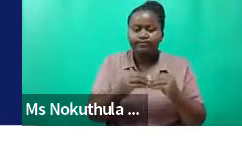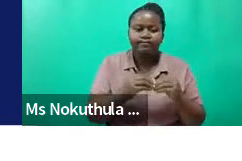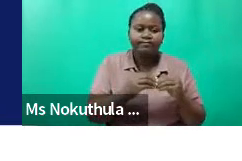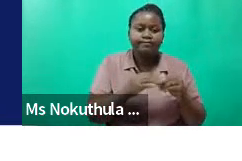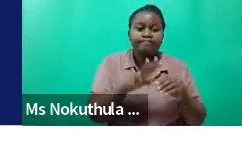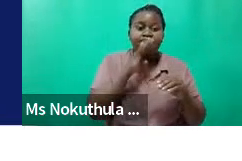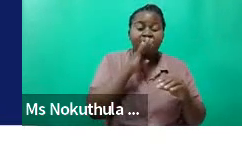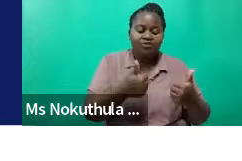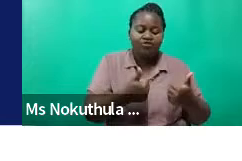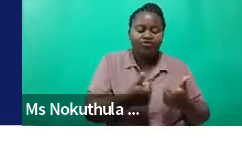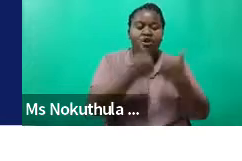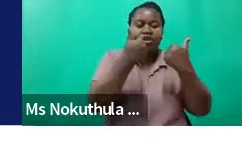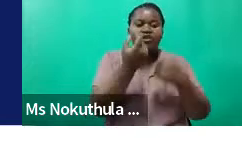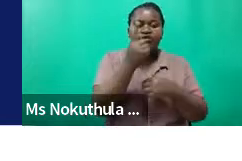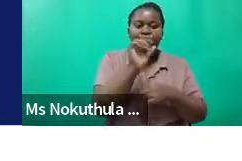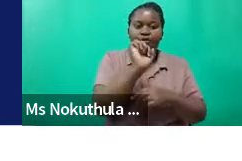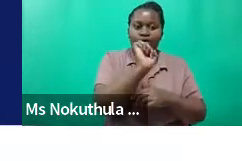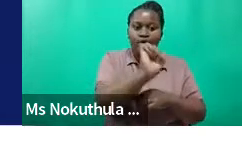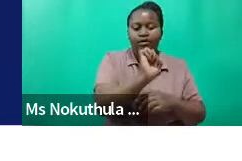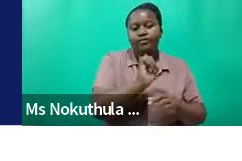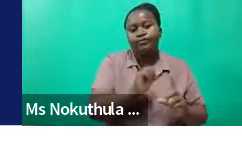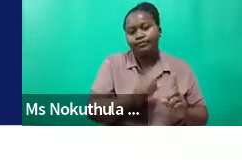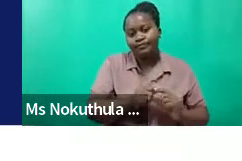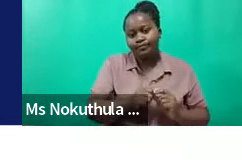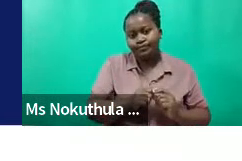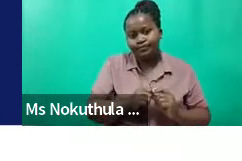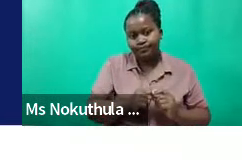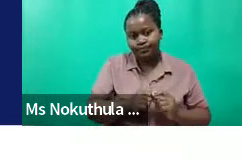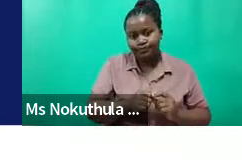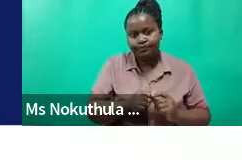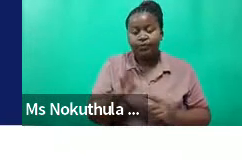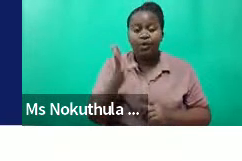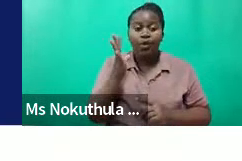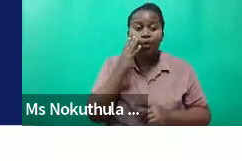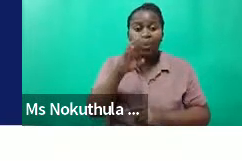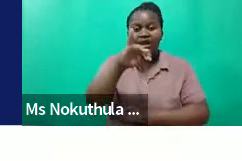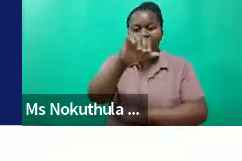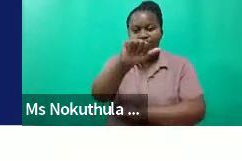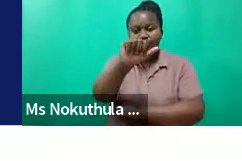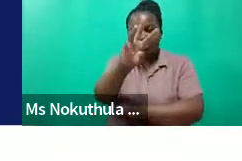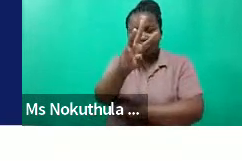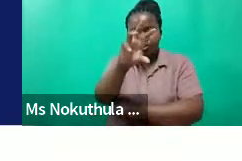challenge for her. Once JAWS was